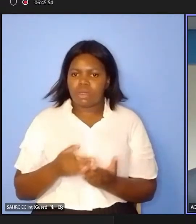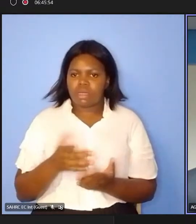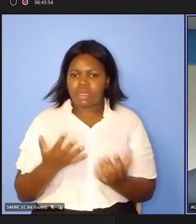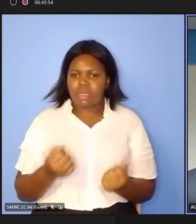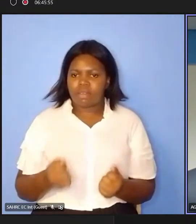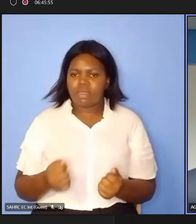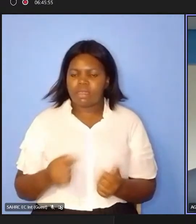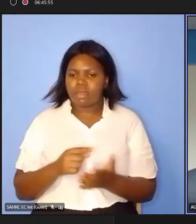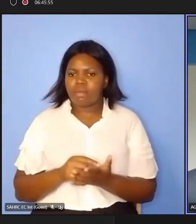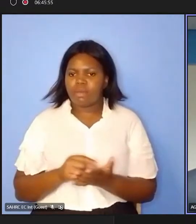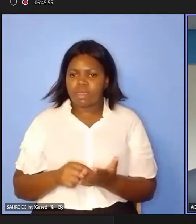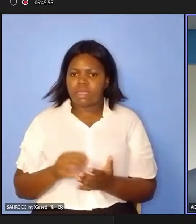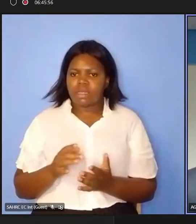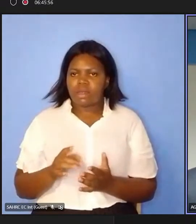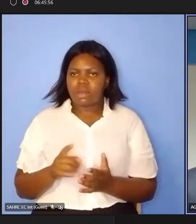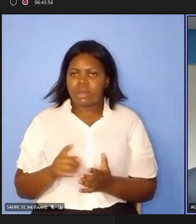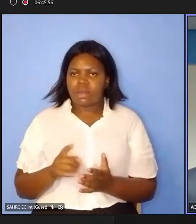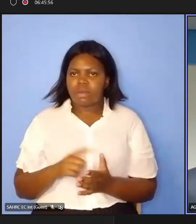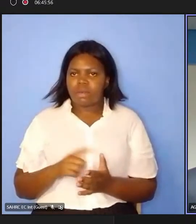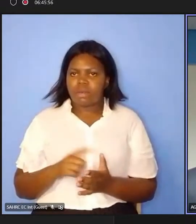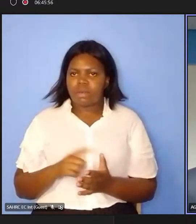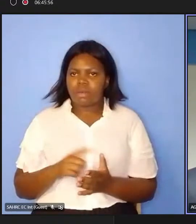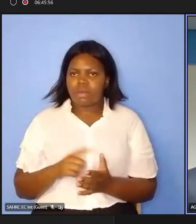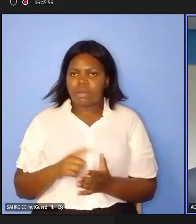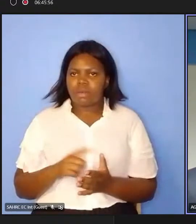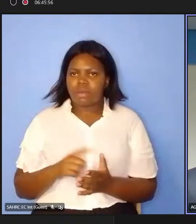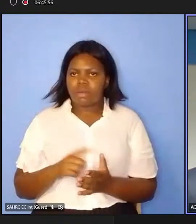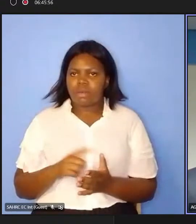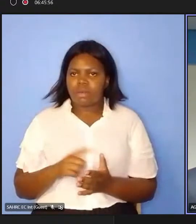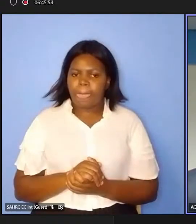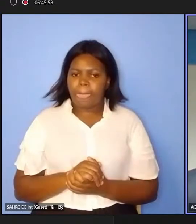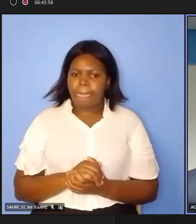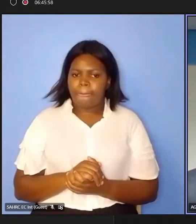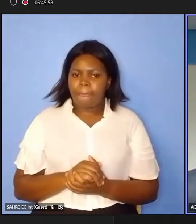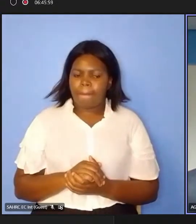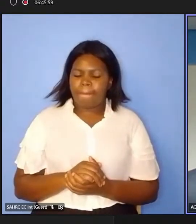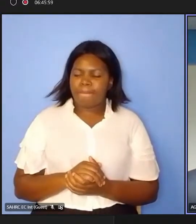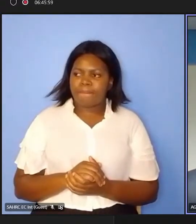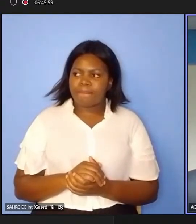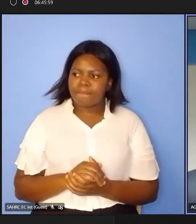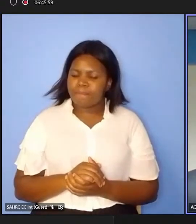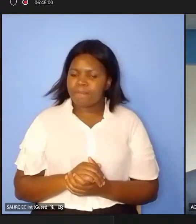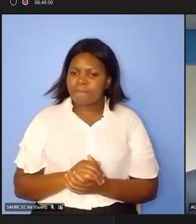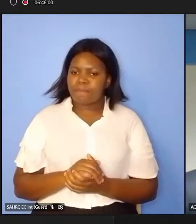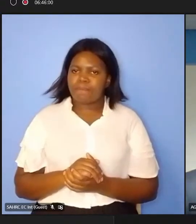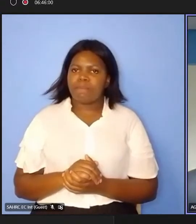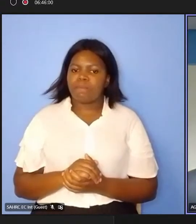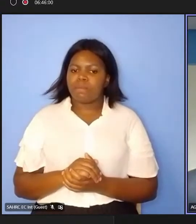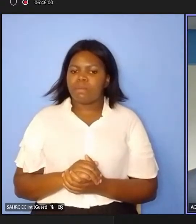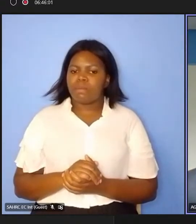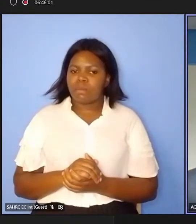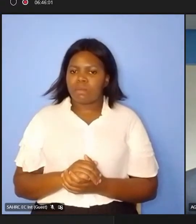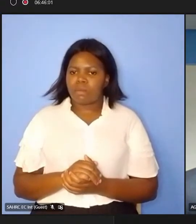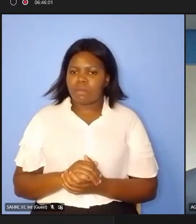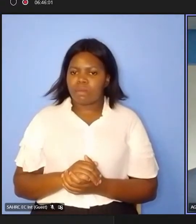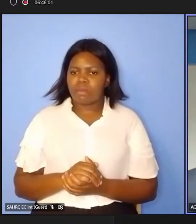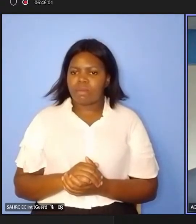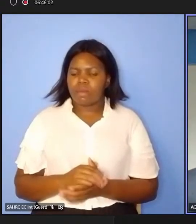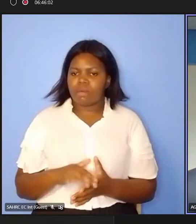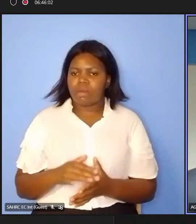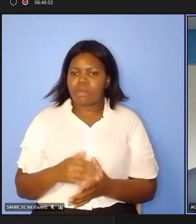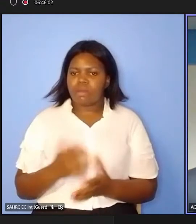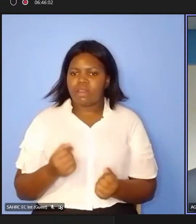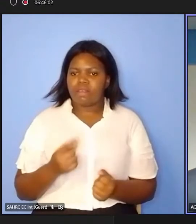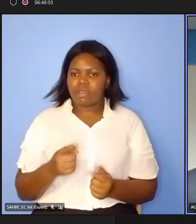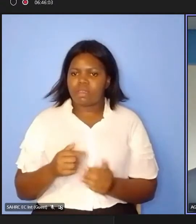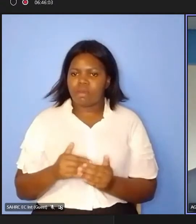week. So I think that's quite a positive one that one can also take forward from that perspective. But I